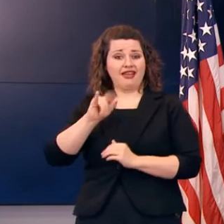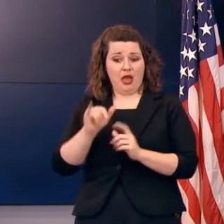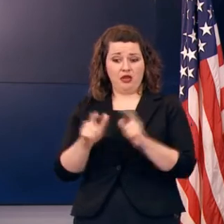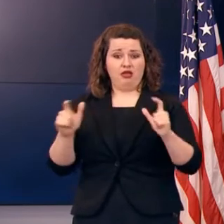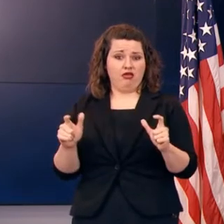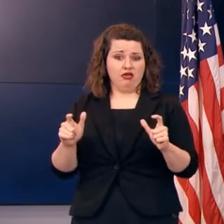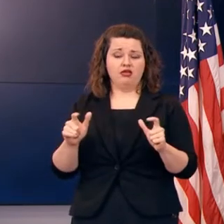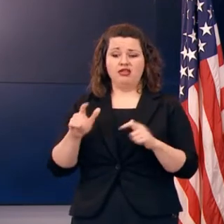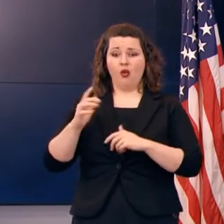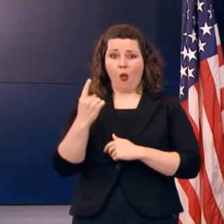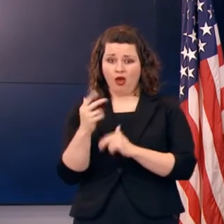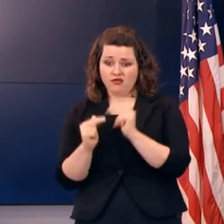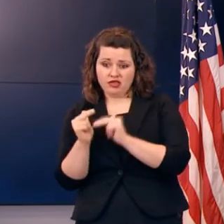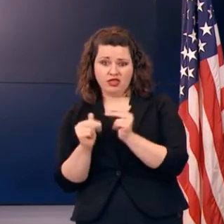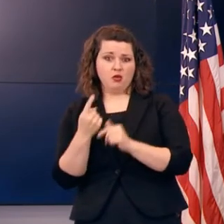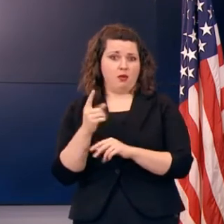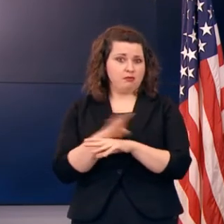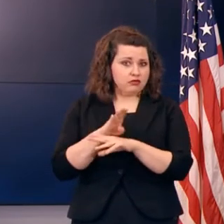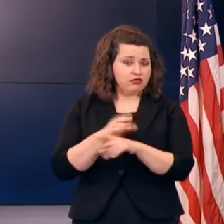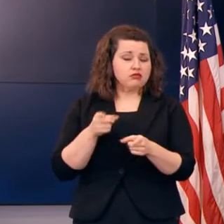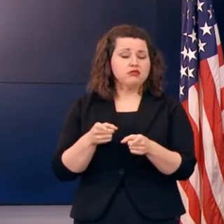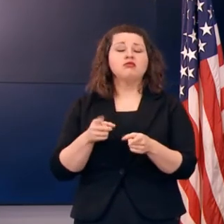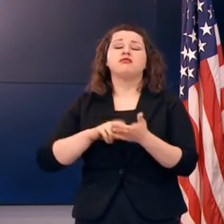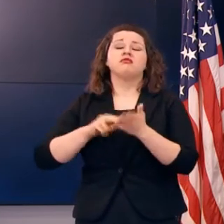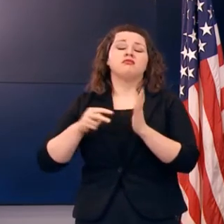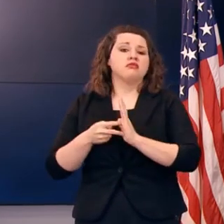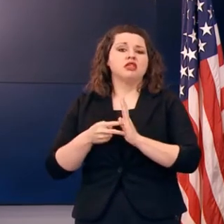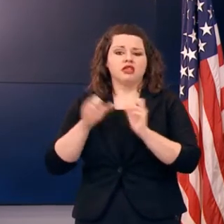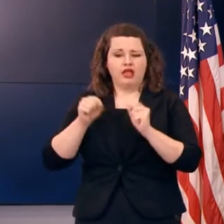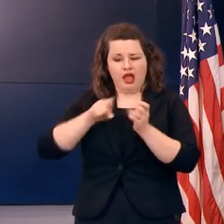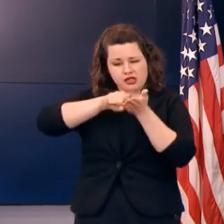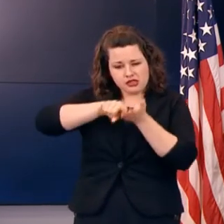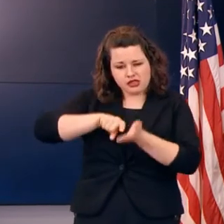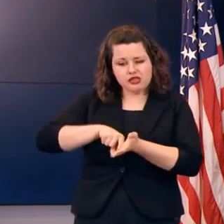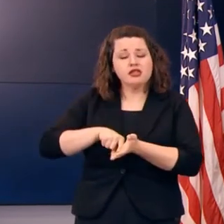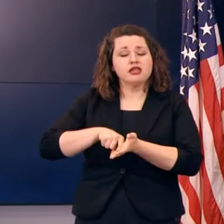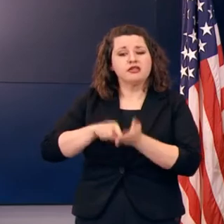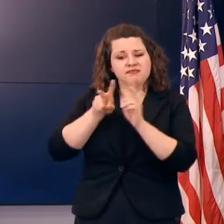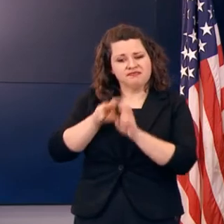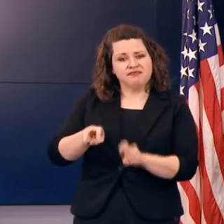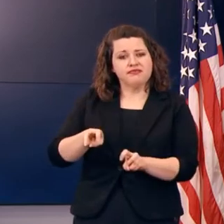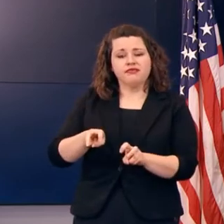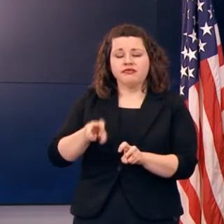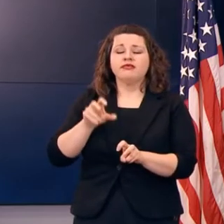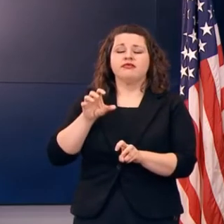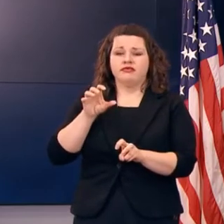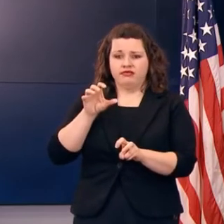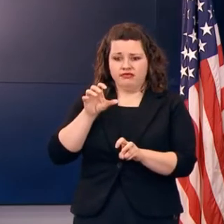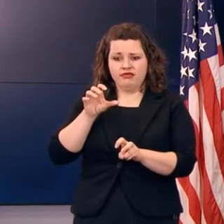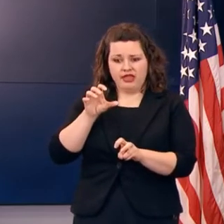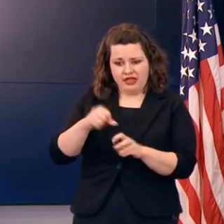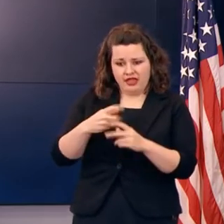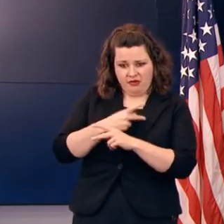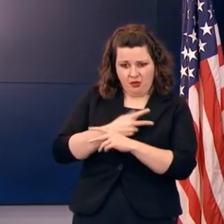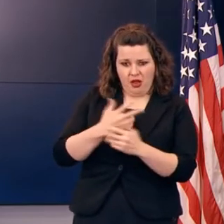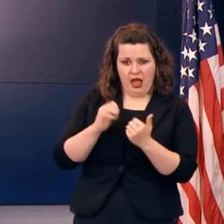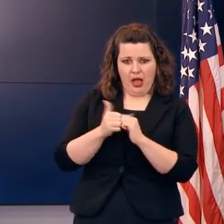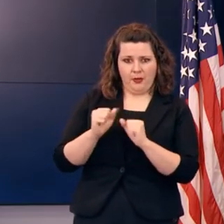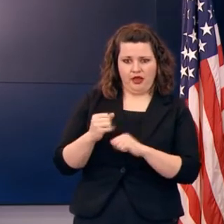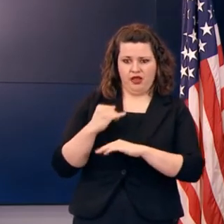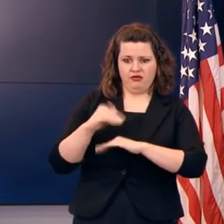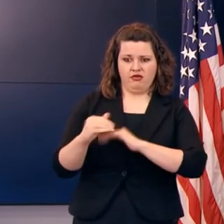Is it a business? I mean, that allows us to really start to drill in and, again, get in front of it before we see a significant